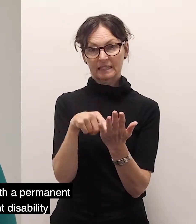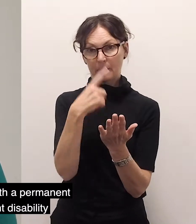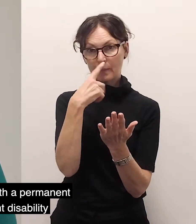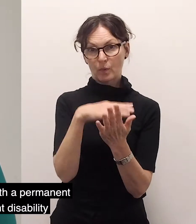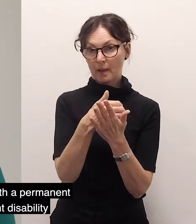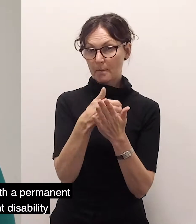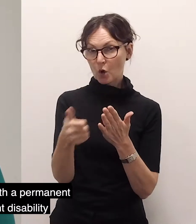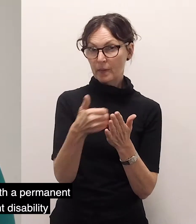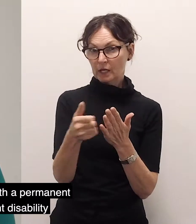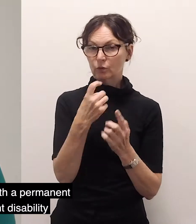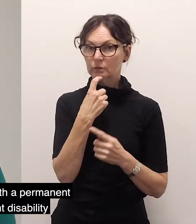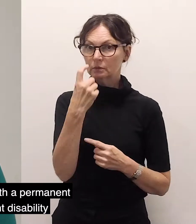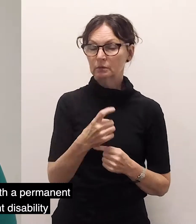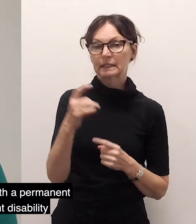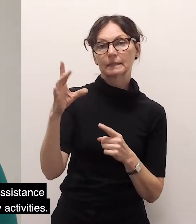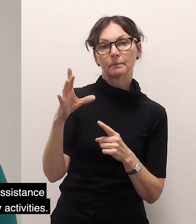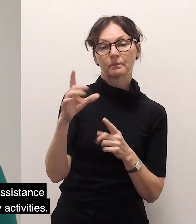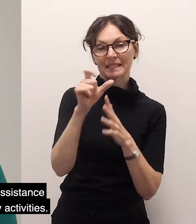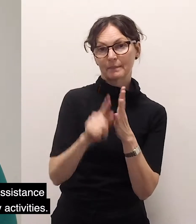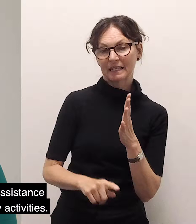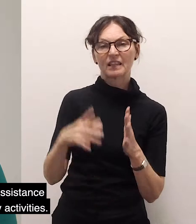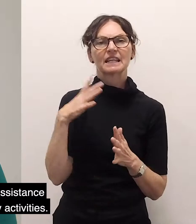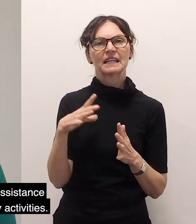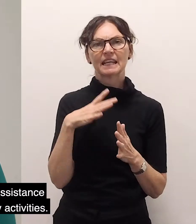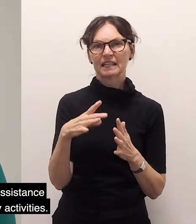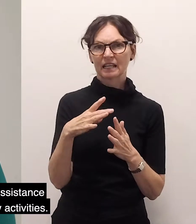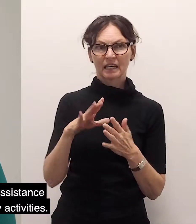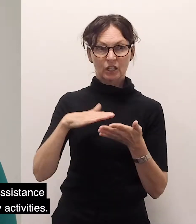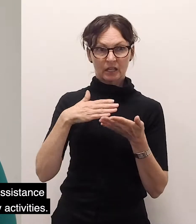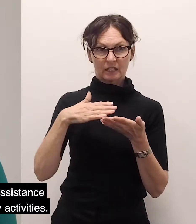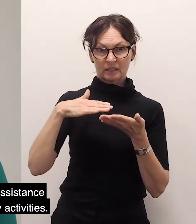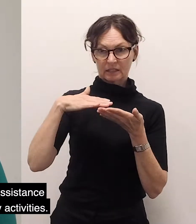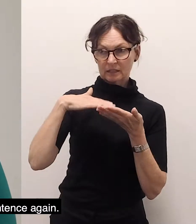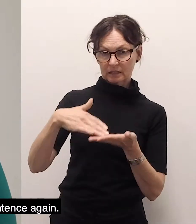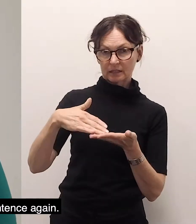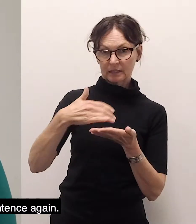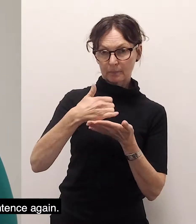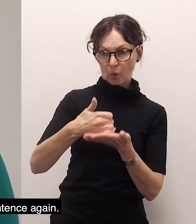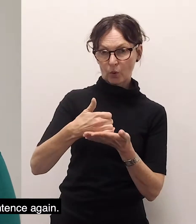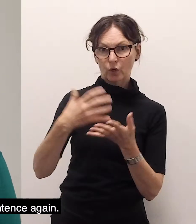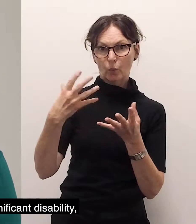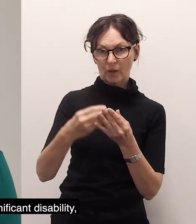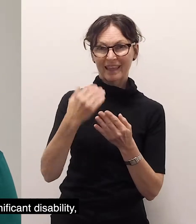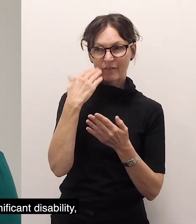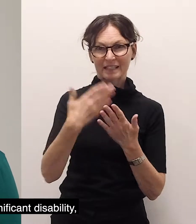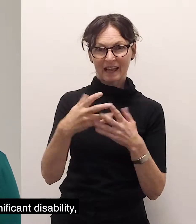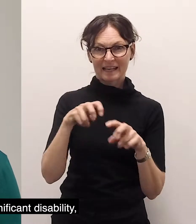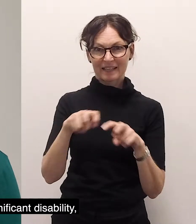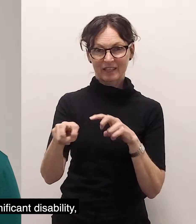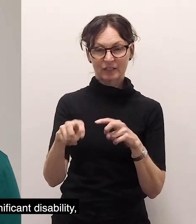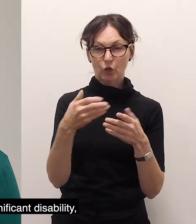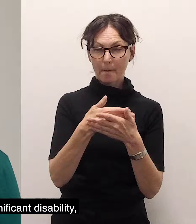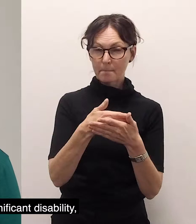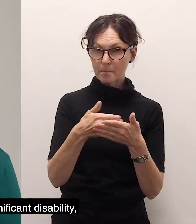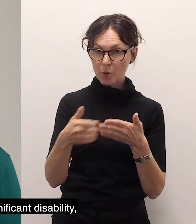a permanent and significant disability who need assistance with everyday activities. There's that sentence again. Permanent